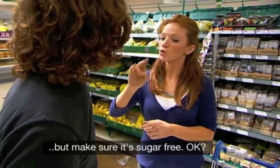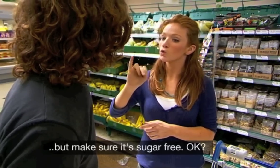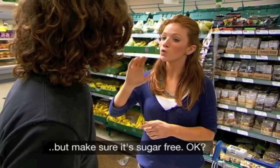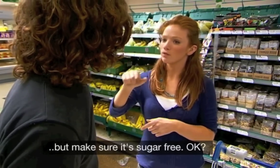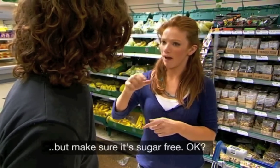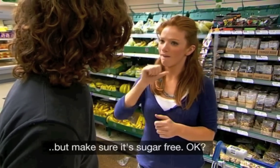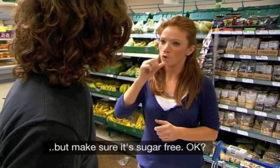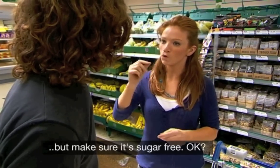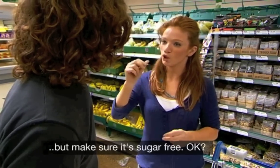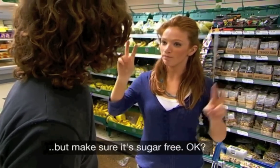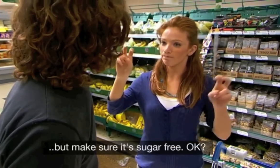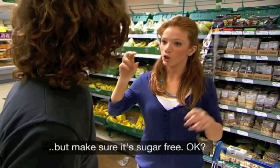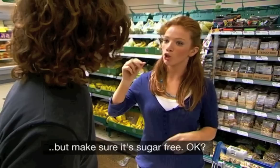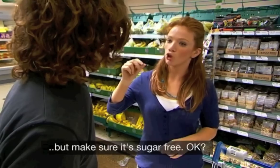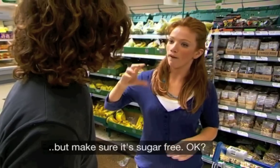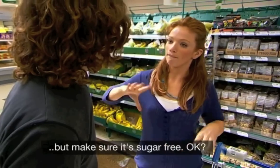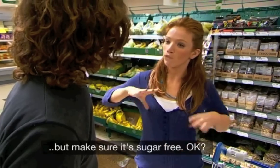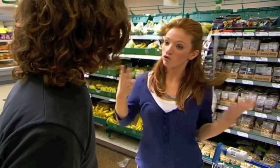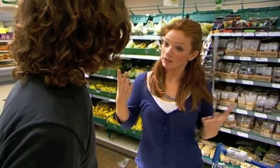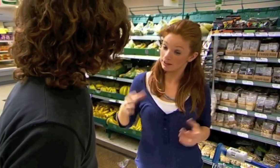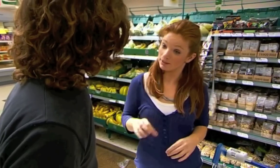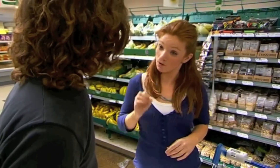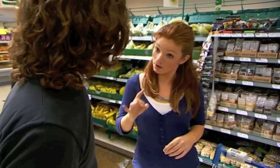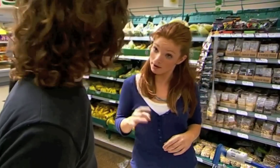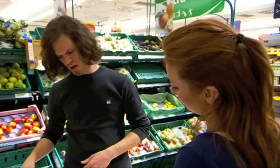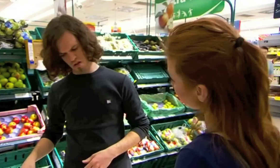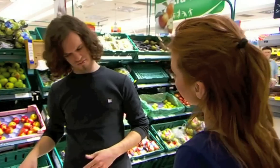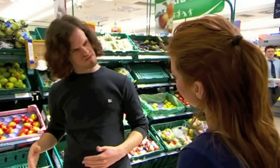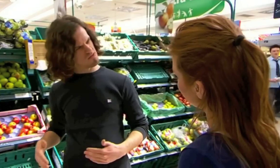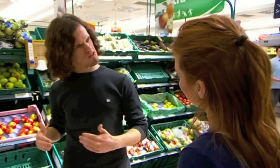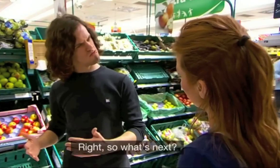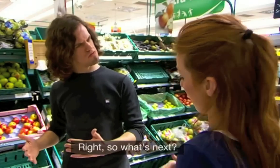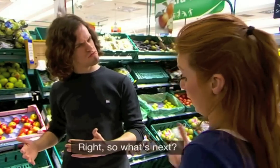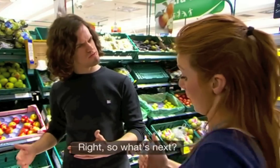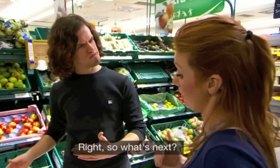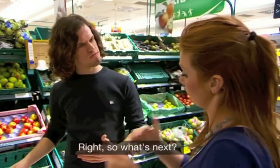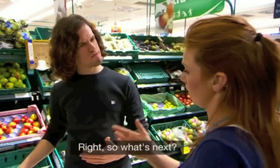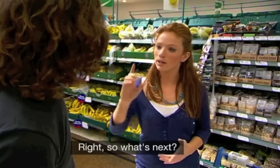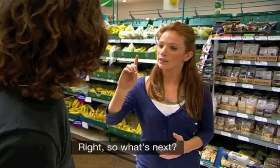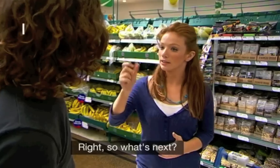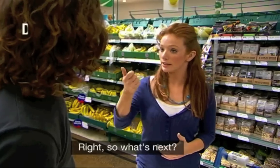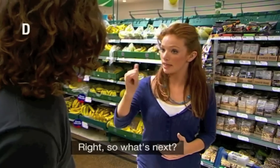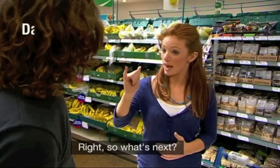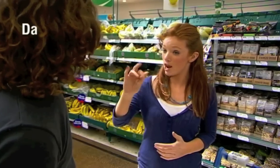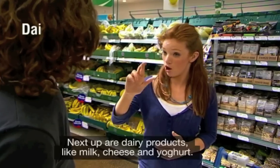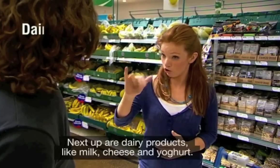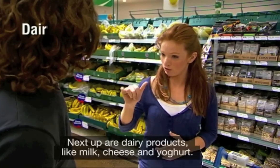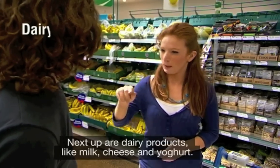sugar-free. Okay? Right. So what's next? Next up are dairy